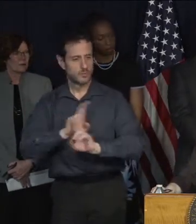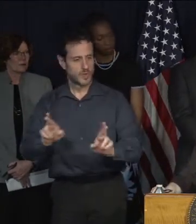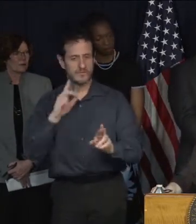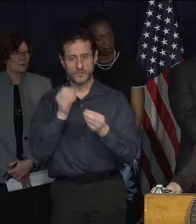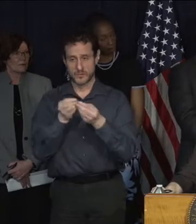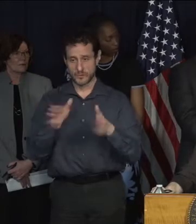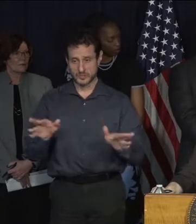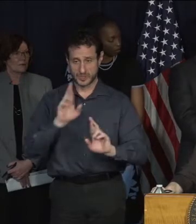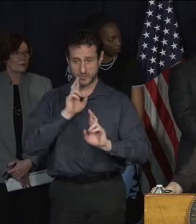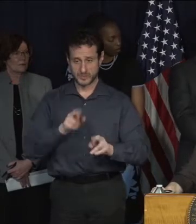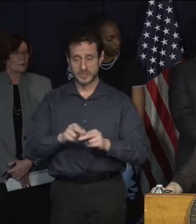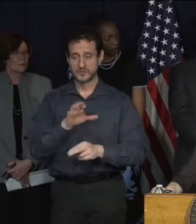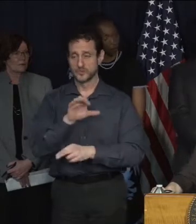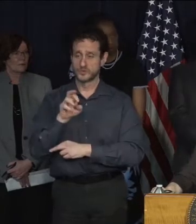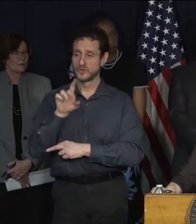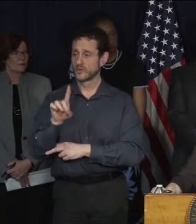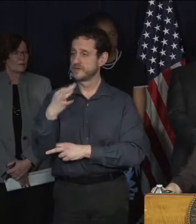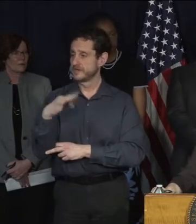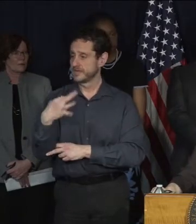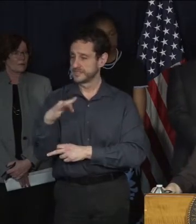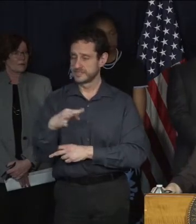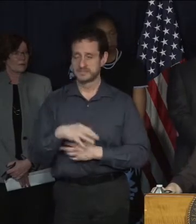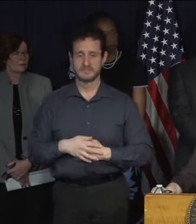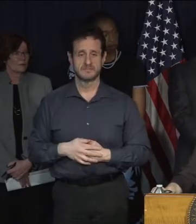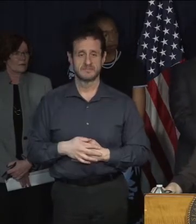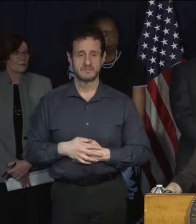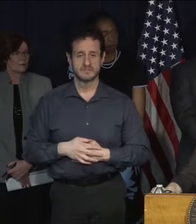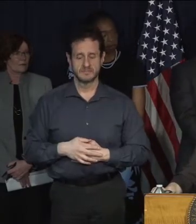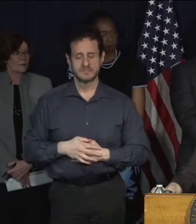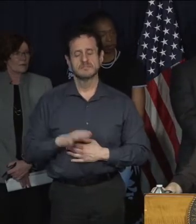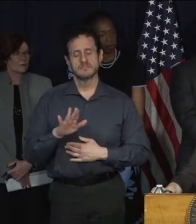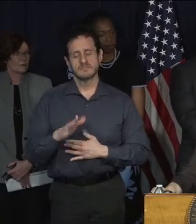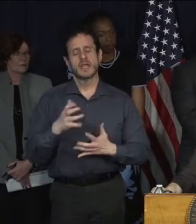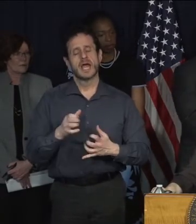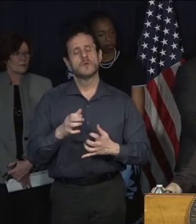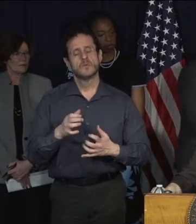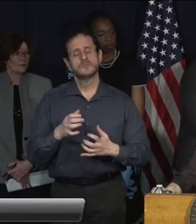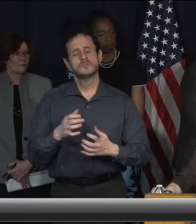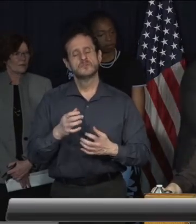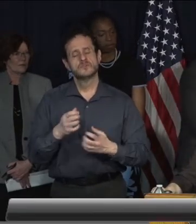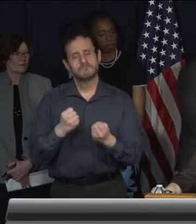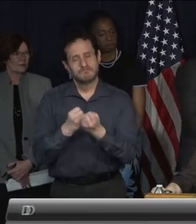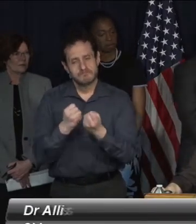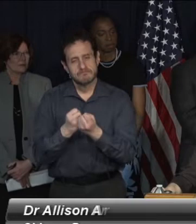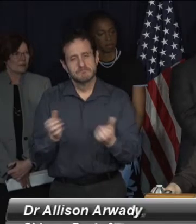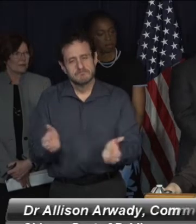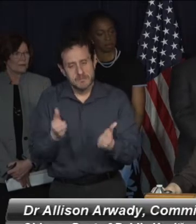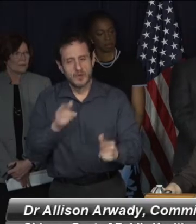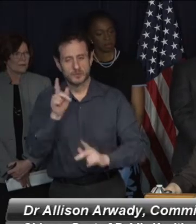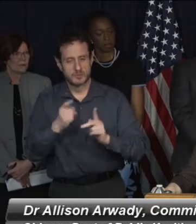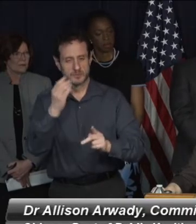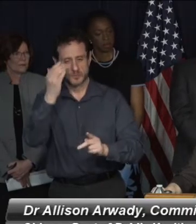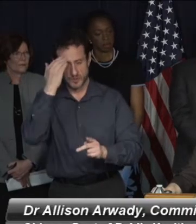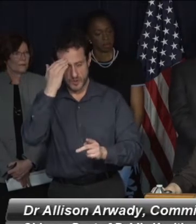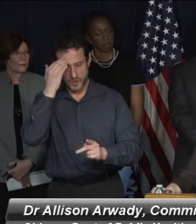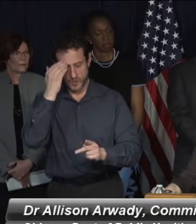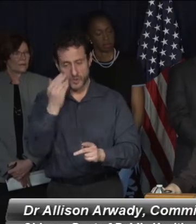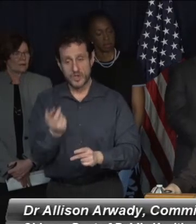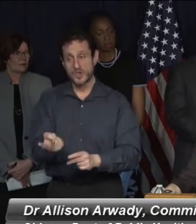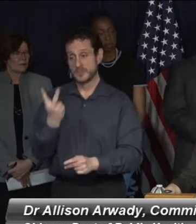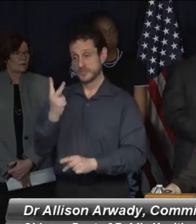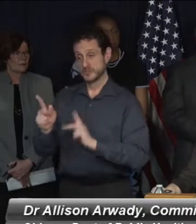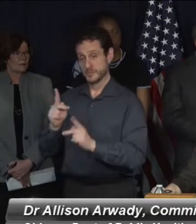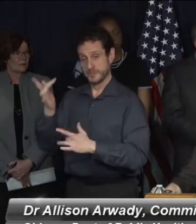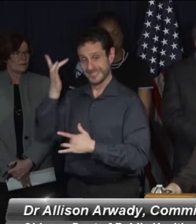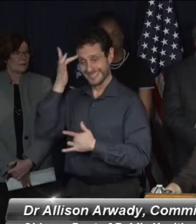to COVID-19. I'd like to reassure people that these 2 new cases associated with the employee at Vaughan